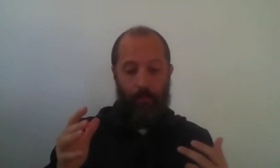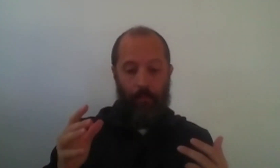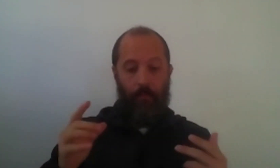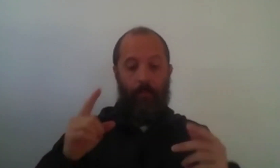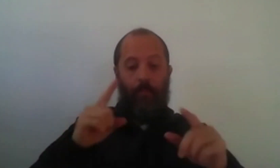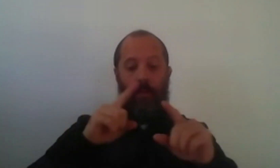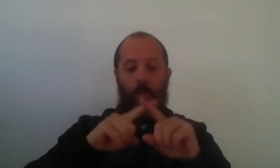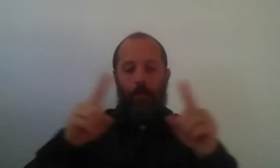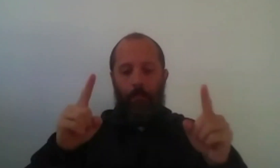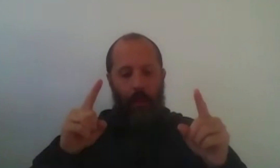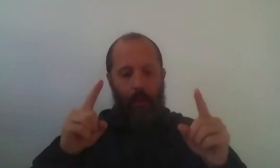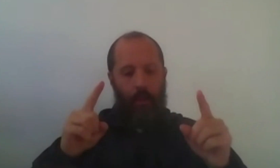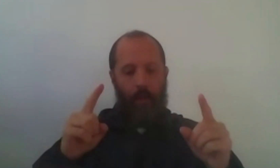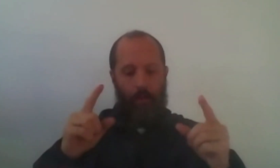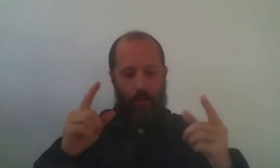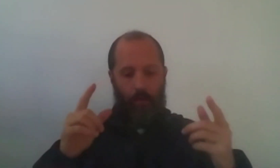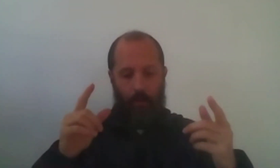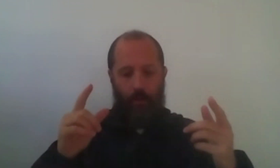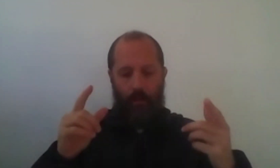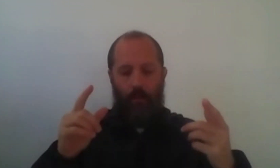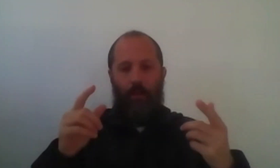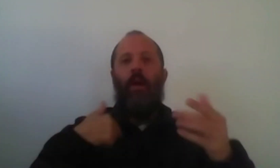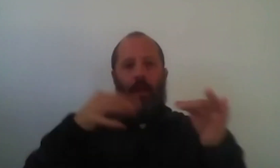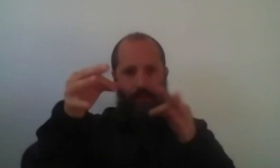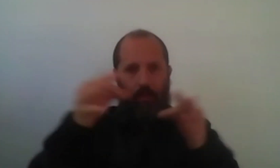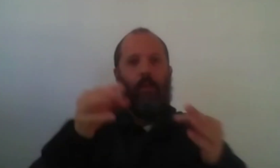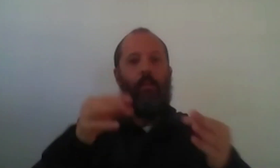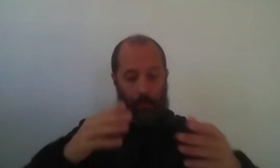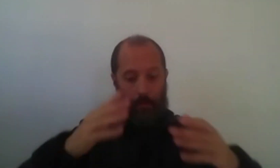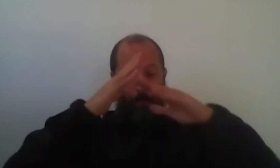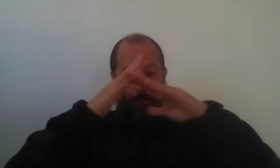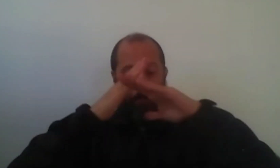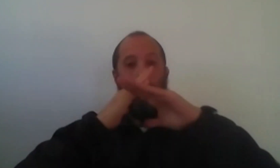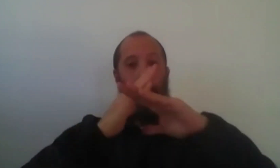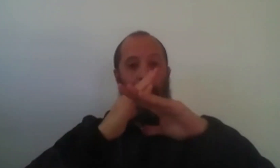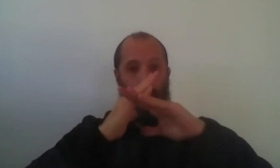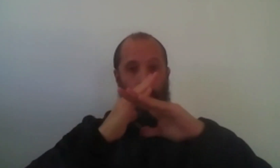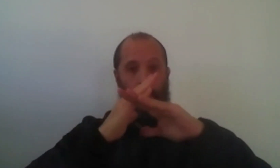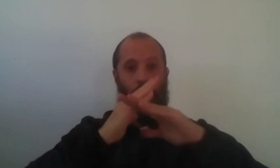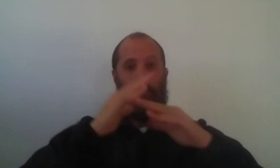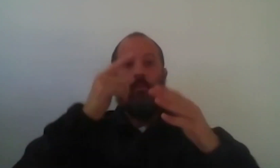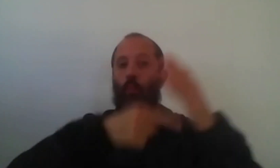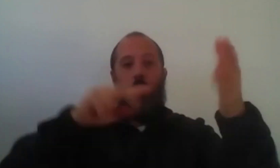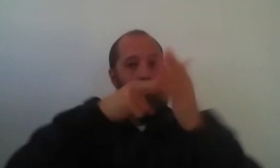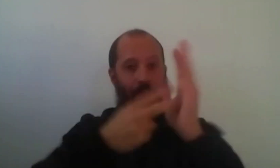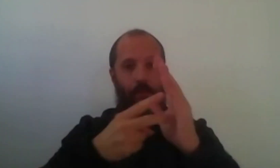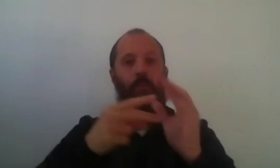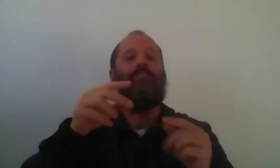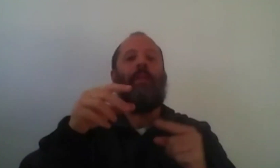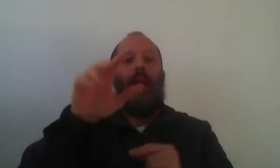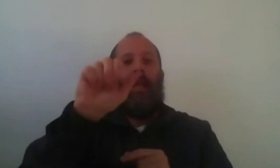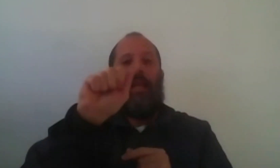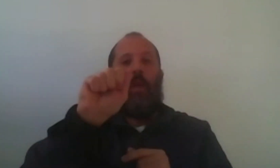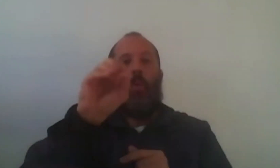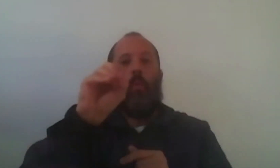masks and social distancing. I mean, these policies interfere and